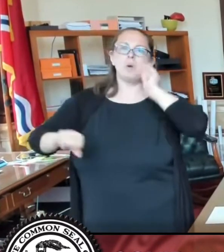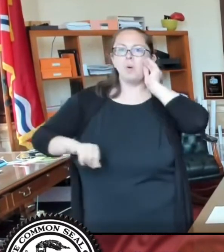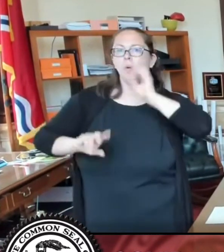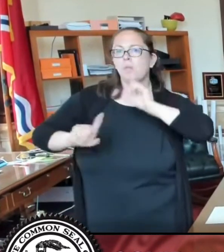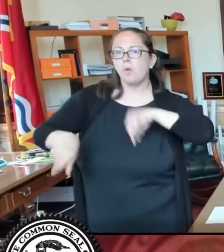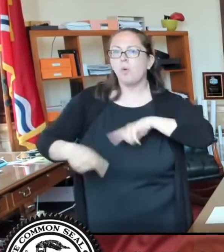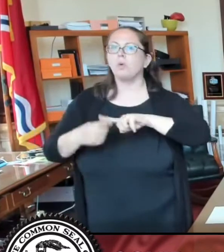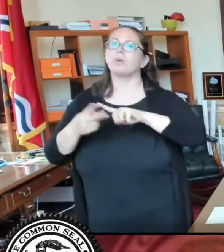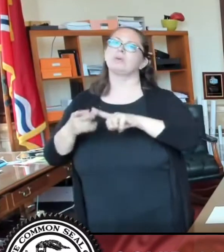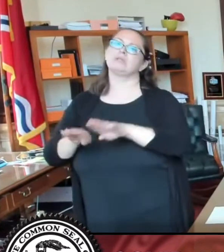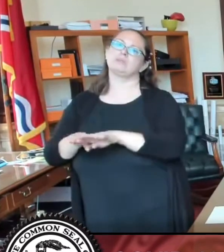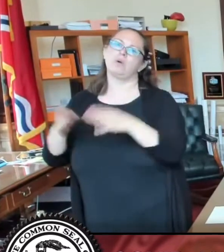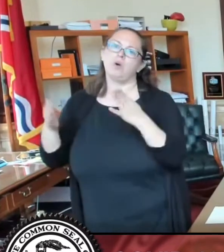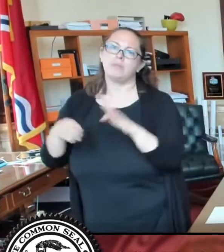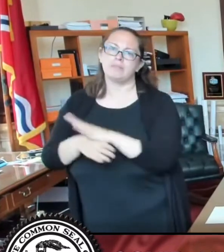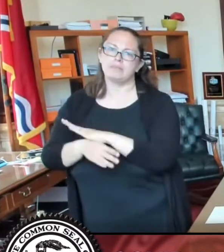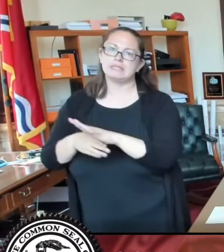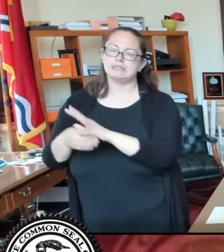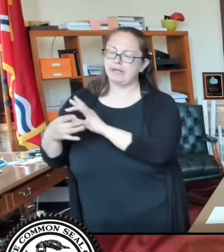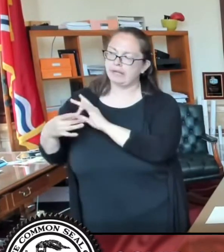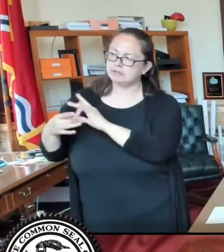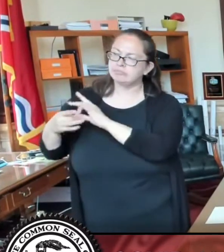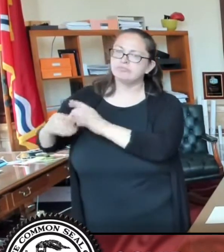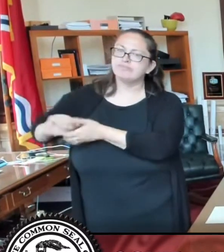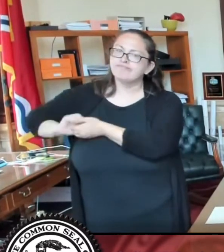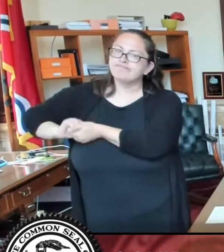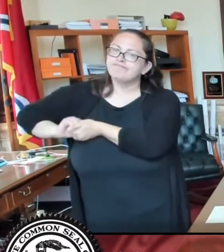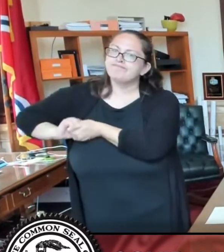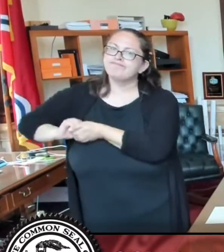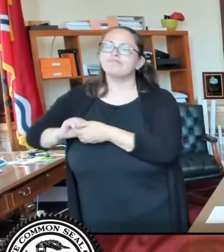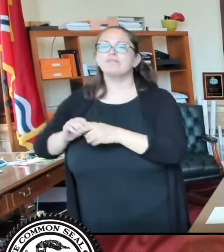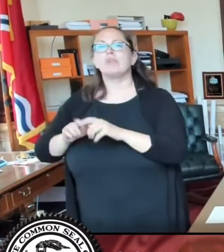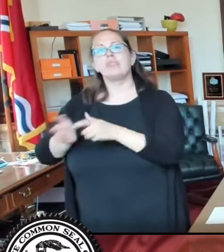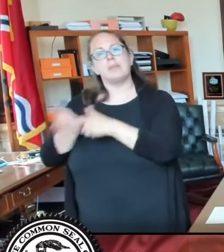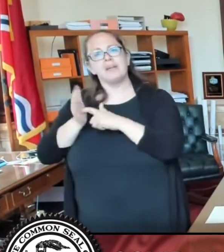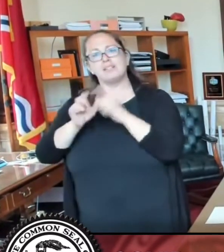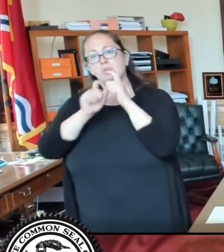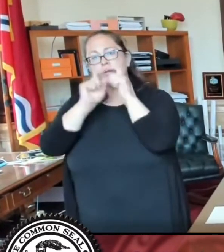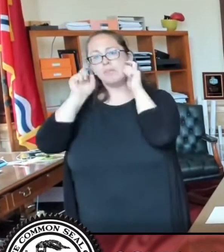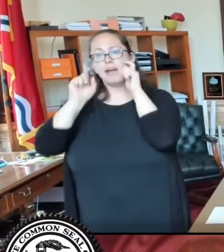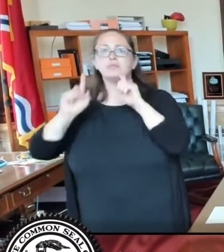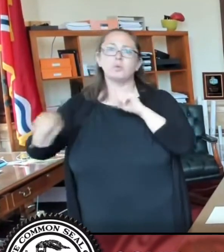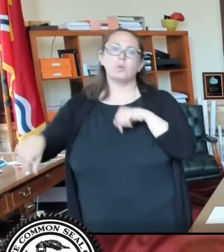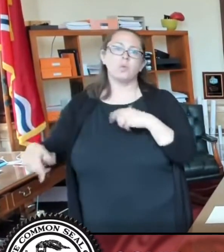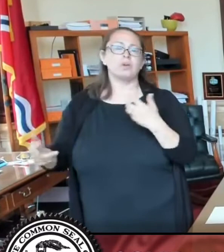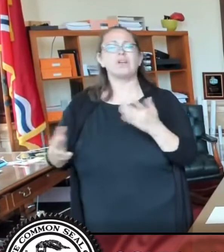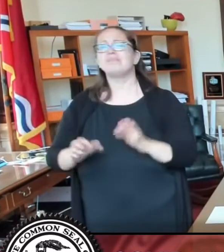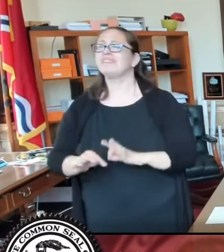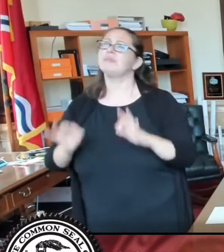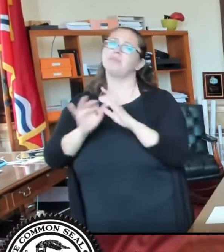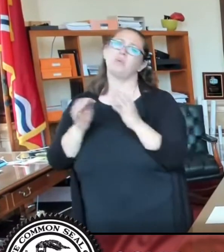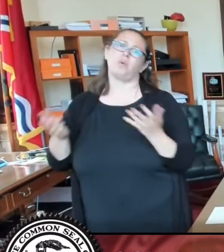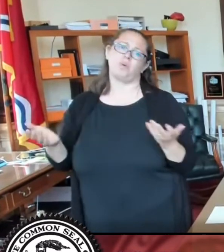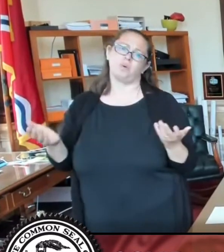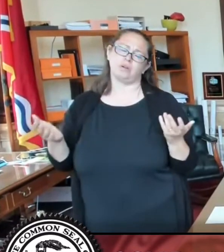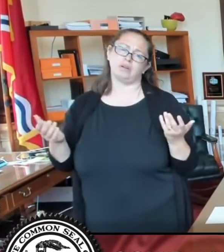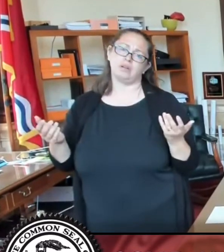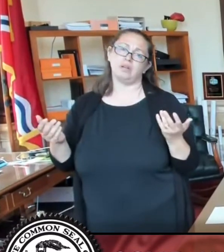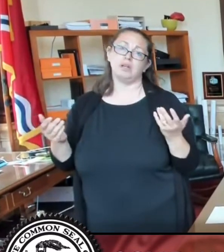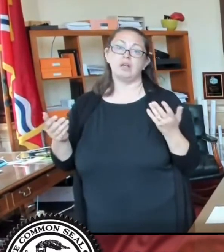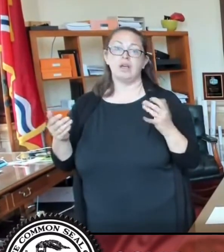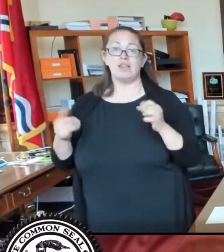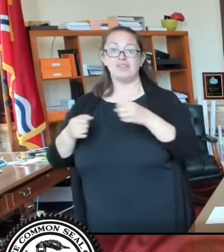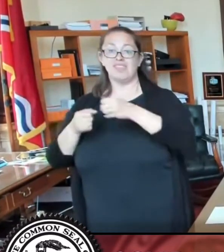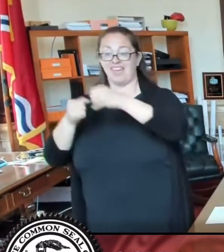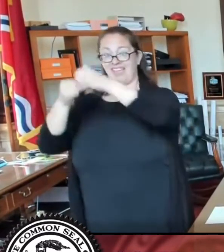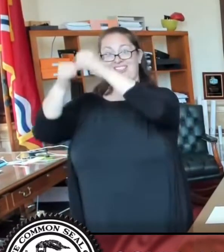reopening businesses, mandatory mask orders. That's important because, you know, the city-county line,